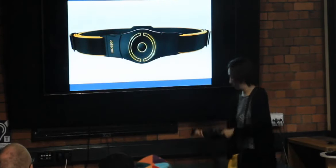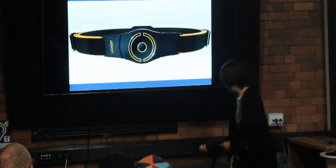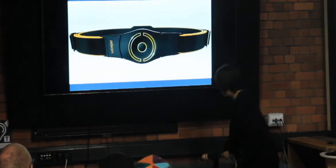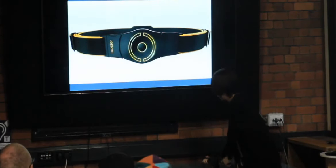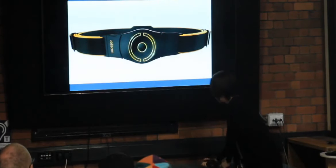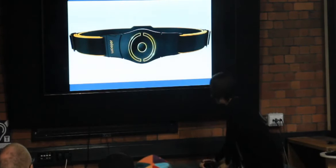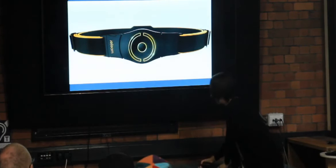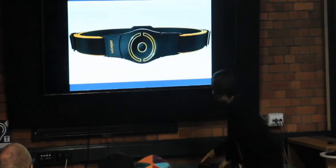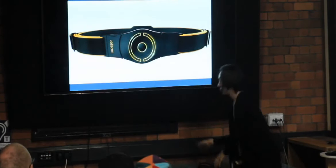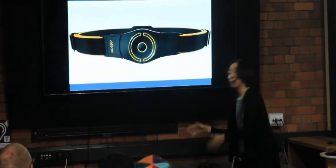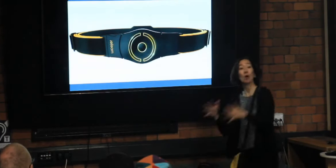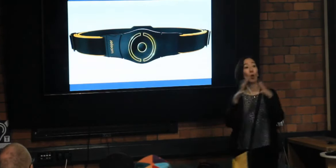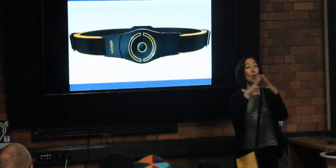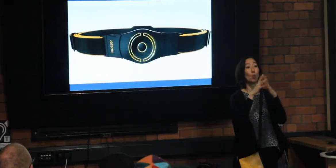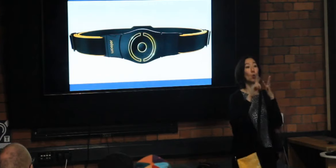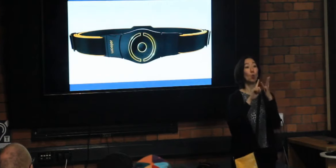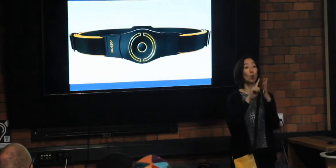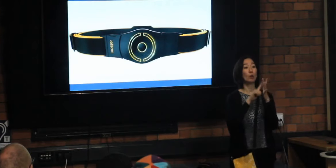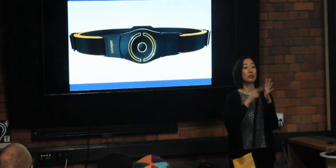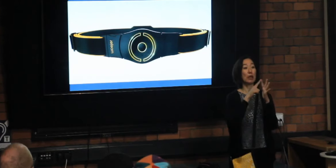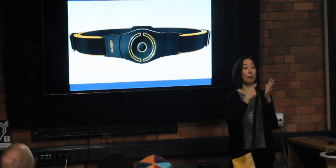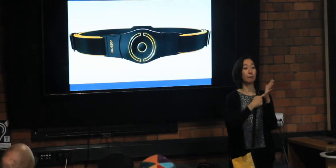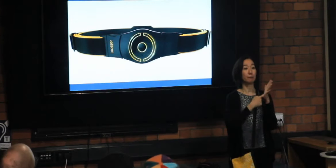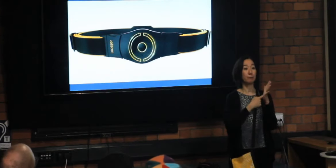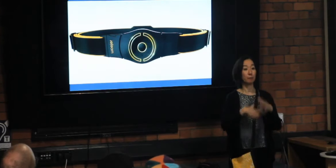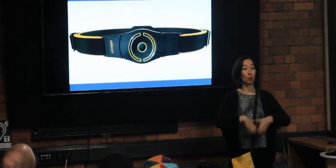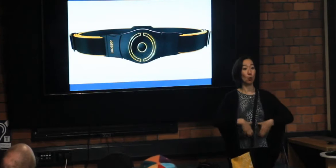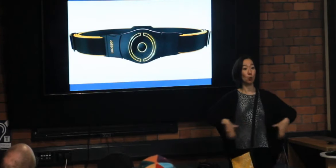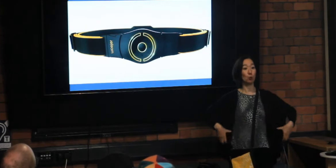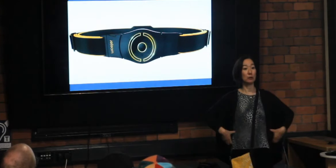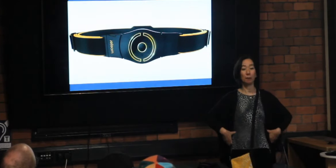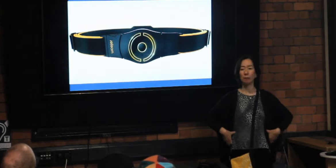So this is called the Woojer strap.